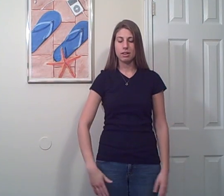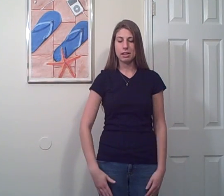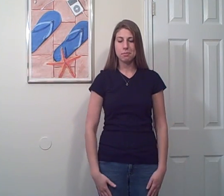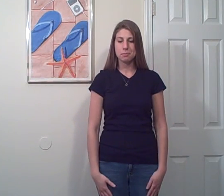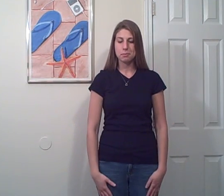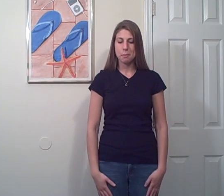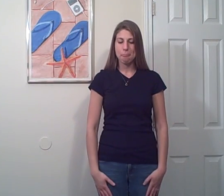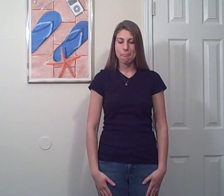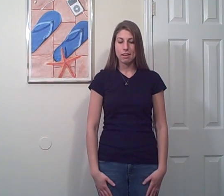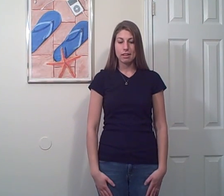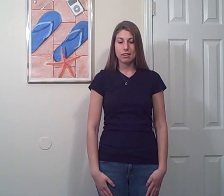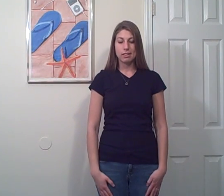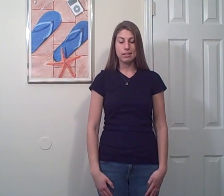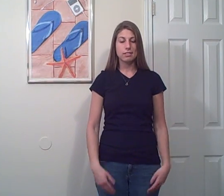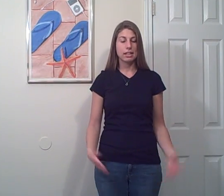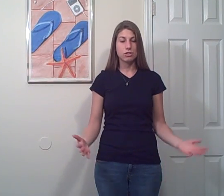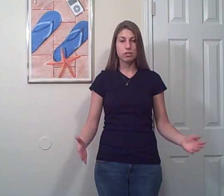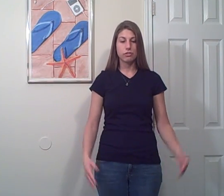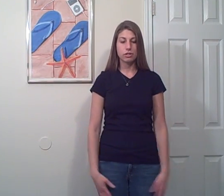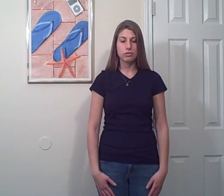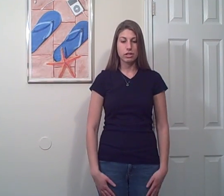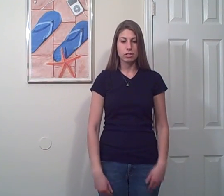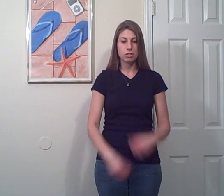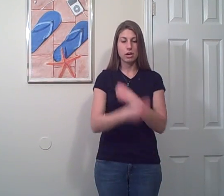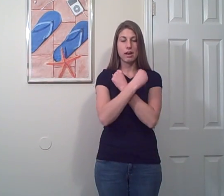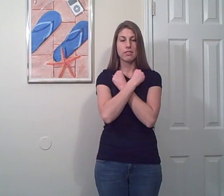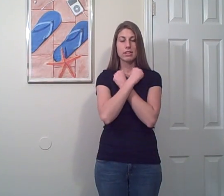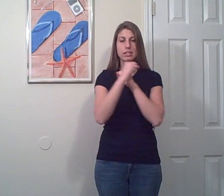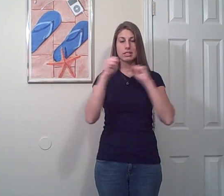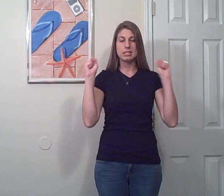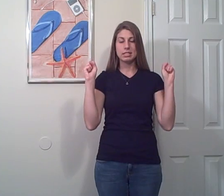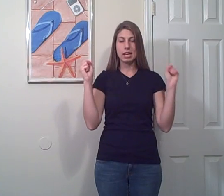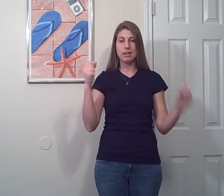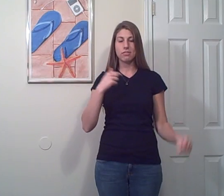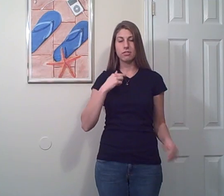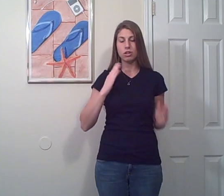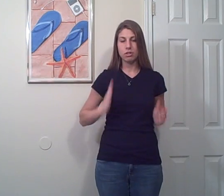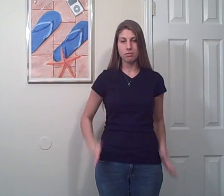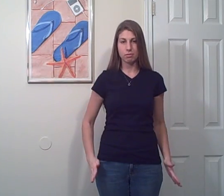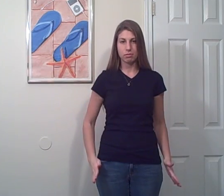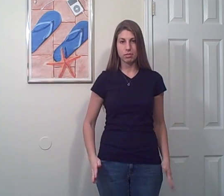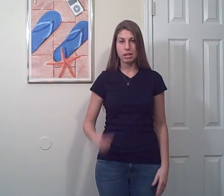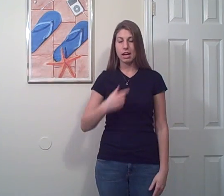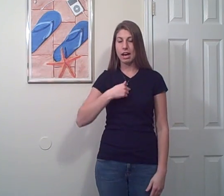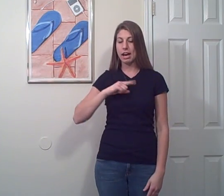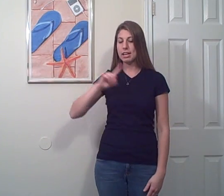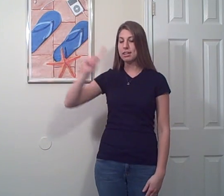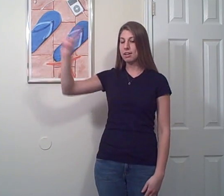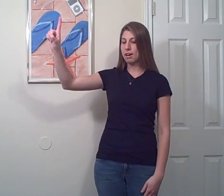Okay? Then that's your first verse. So you have Savior, I come,